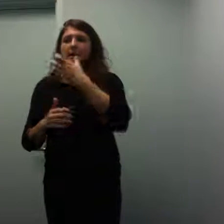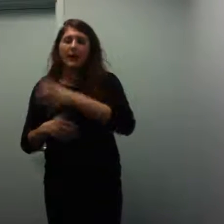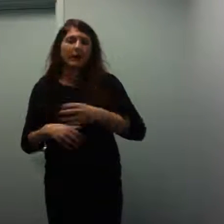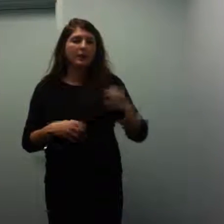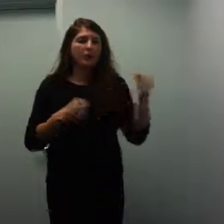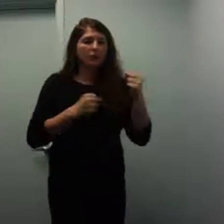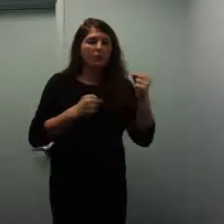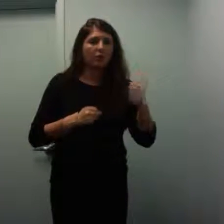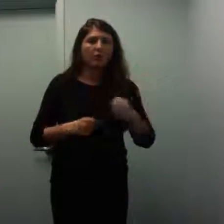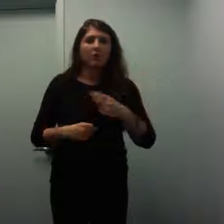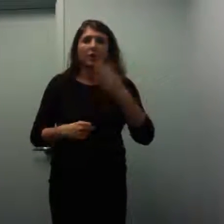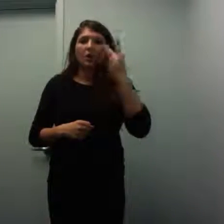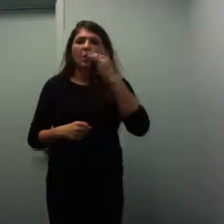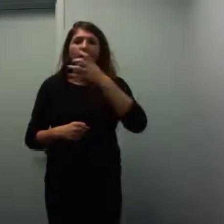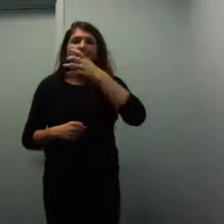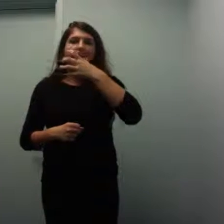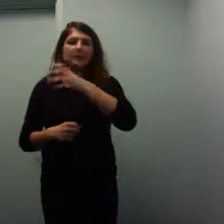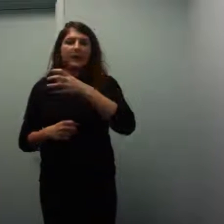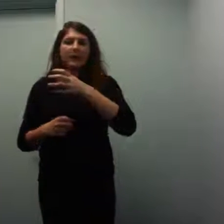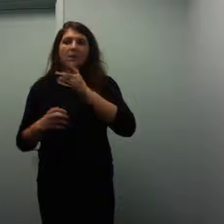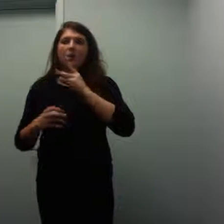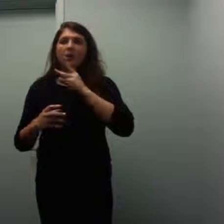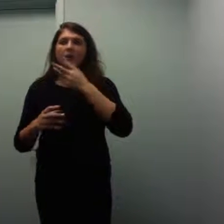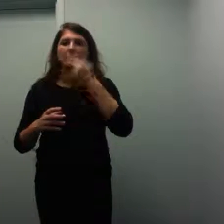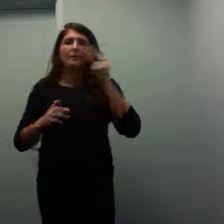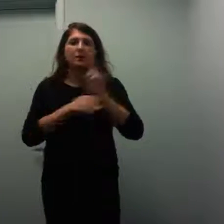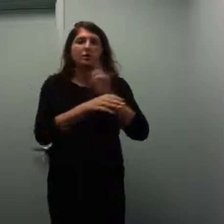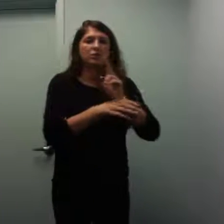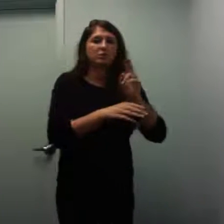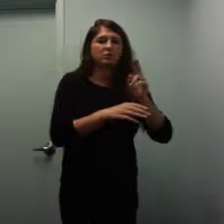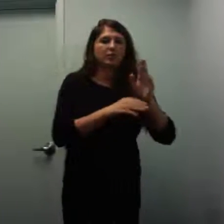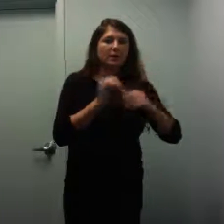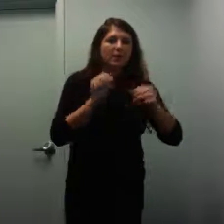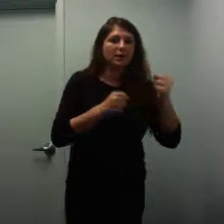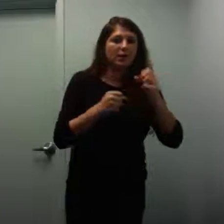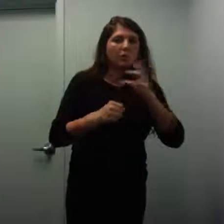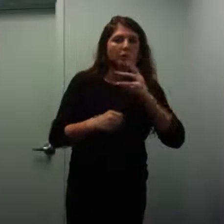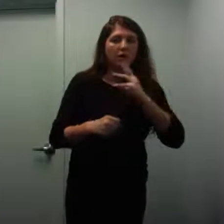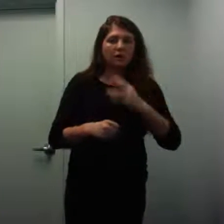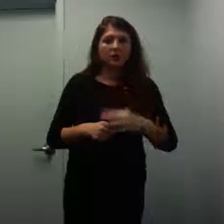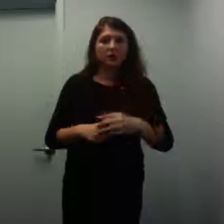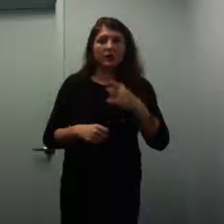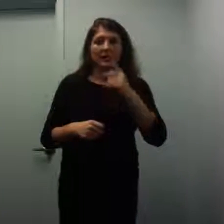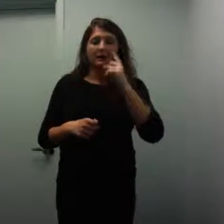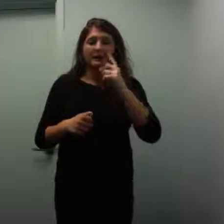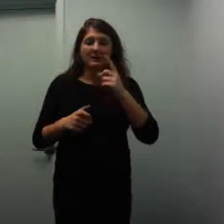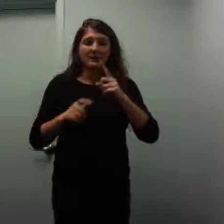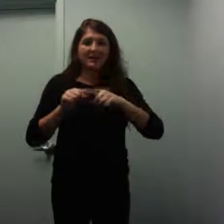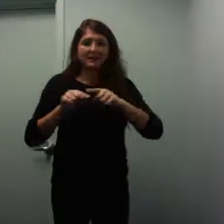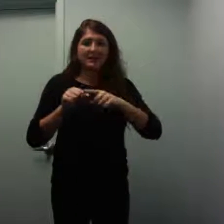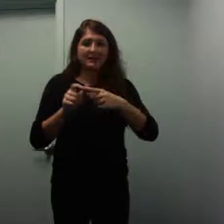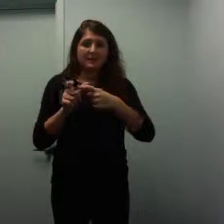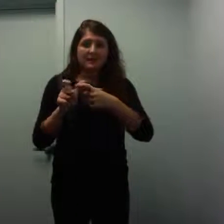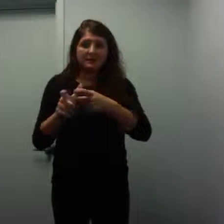What's happening to those water molecules in hot water versus cold water? It has to do with speed. What? They move